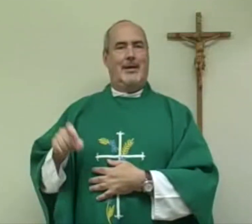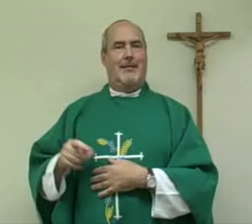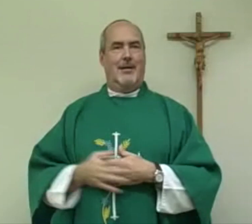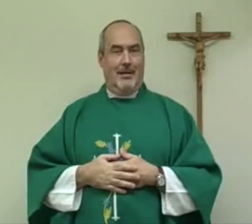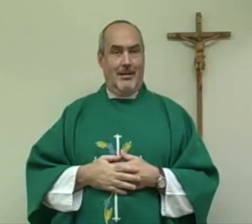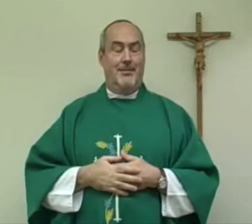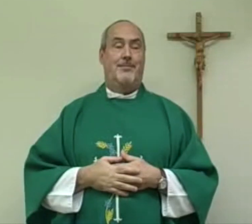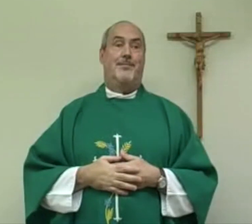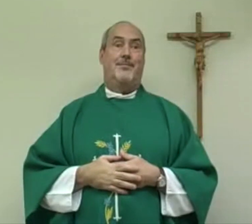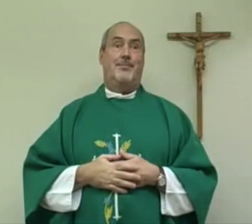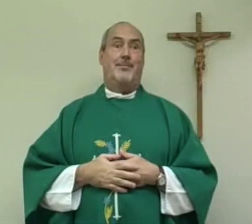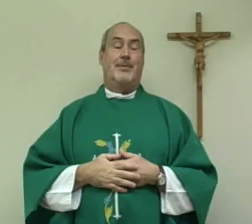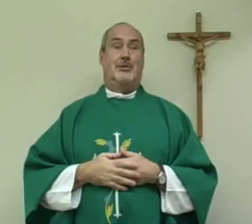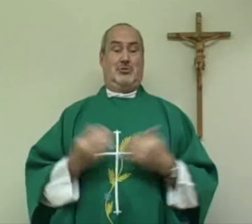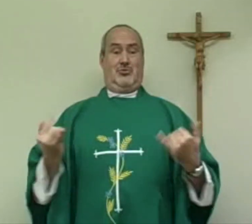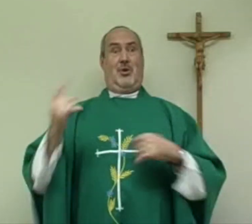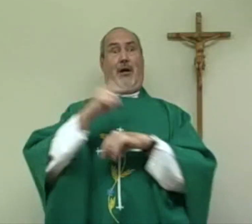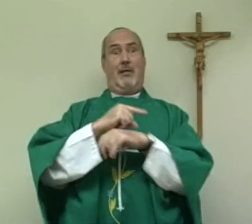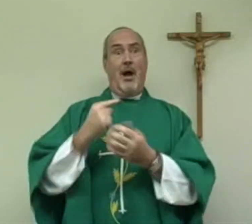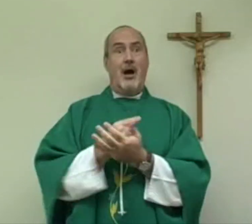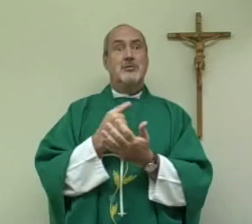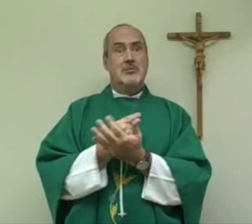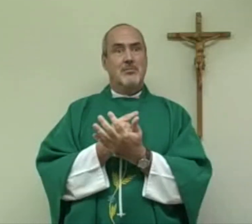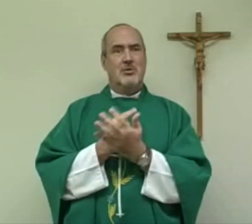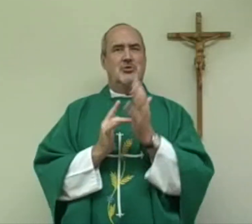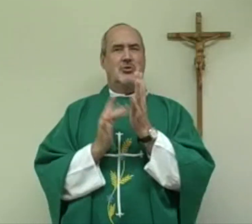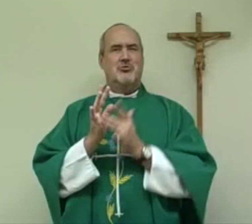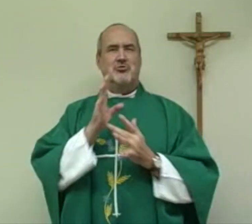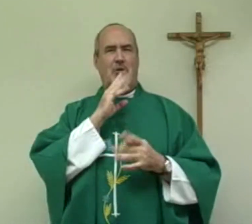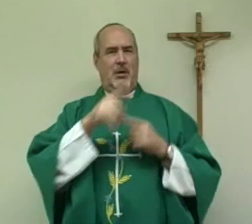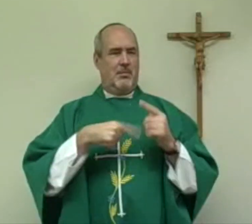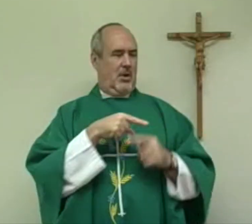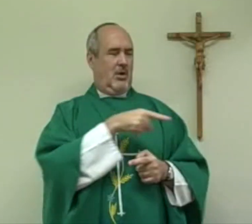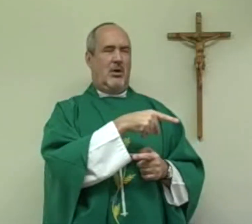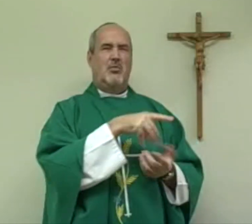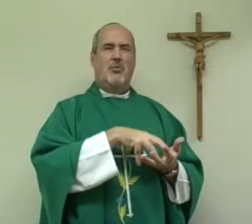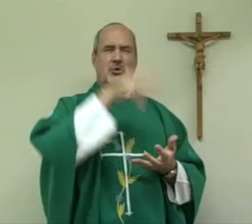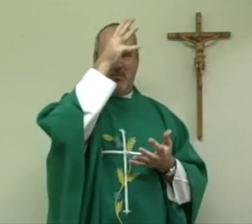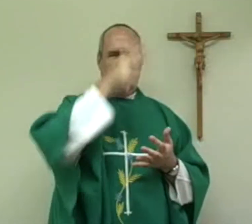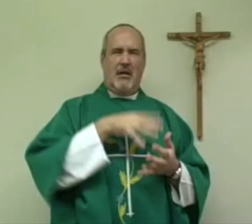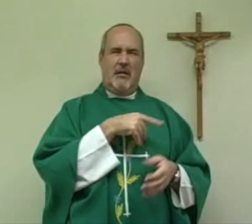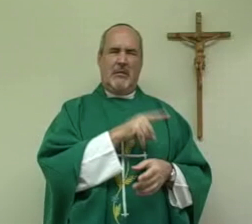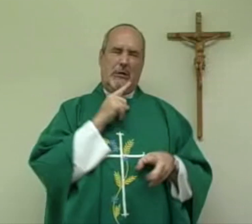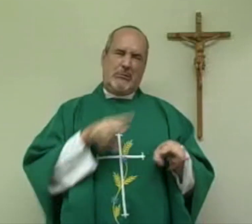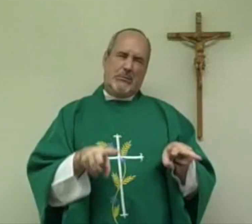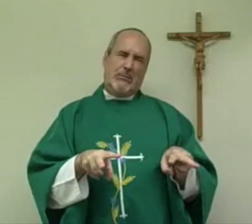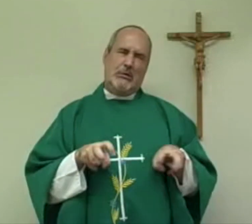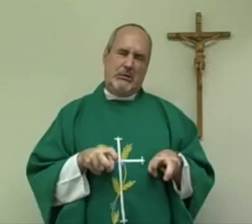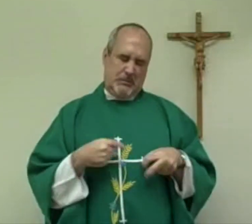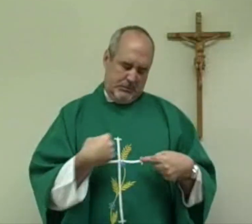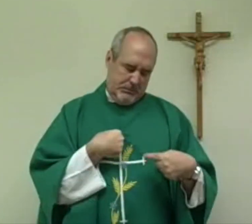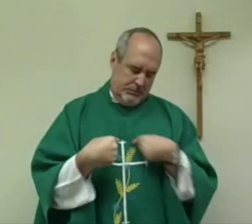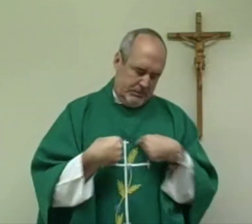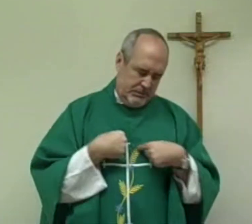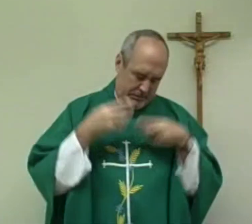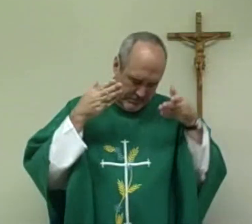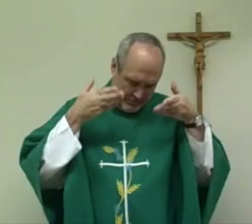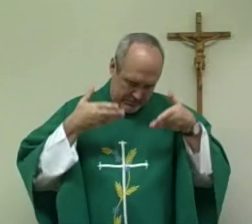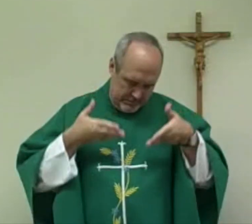emotional needs. And the other leg is our spiritual needs. Look at today's gospel where Jesus talks about